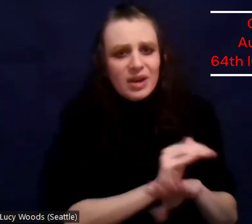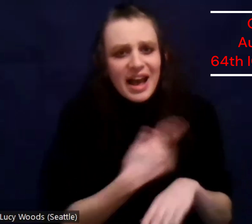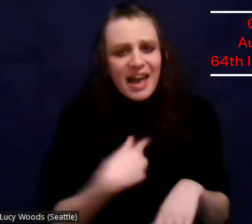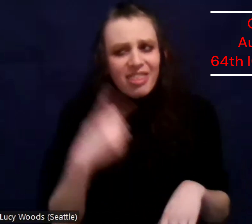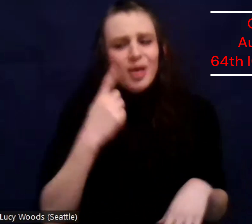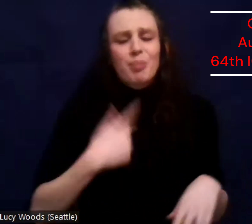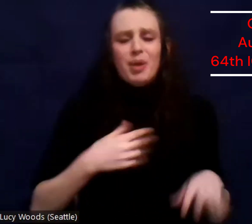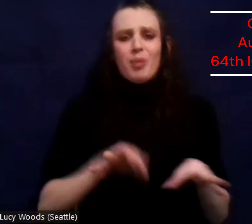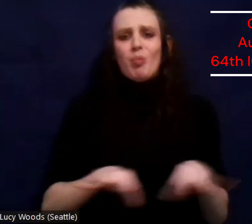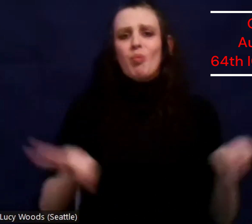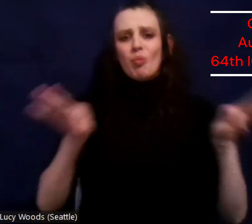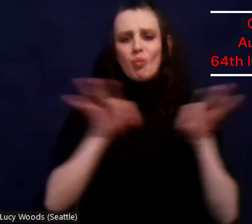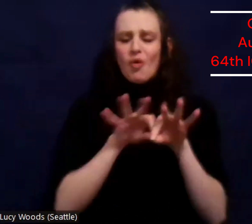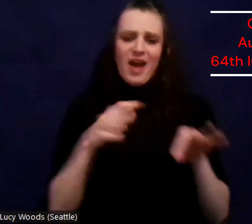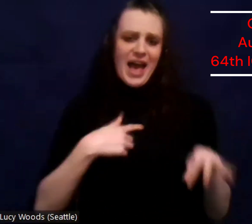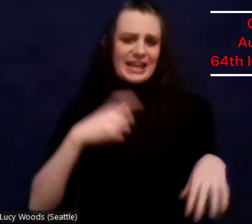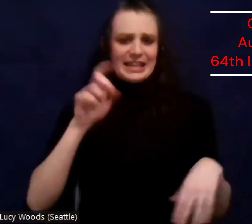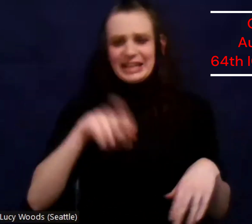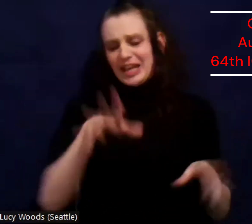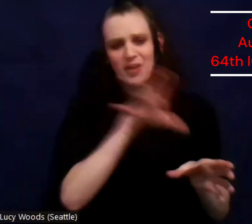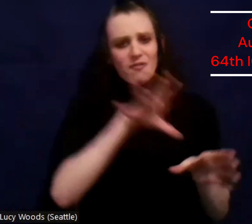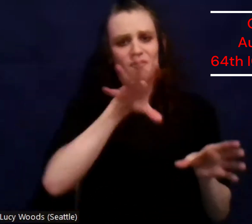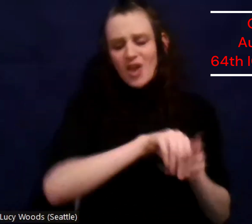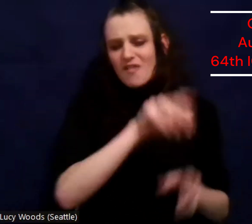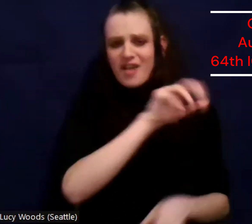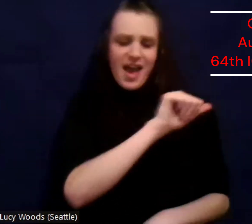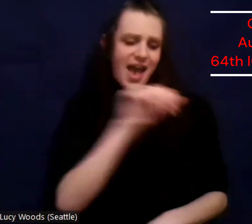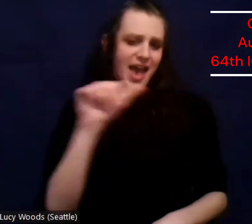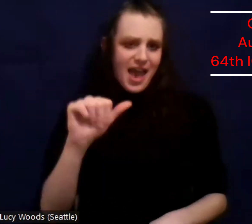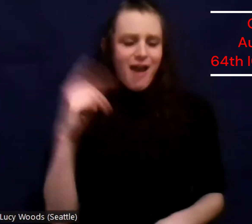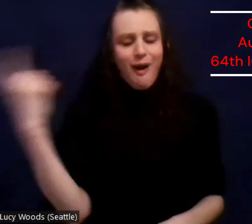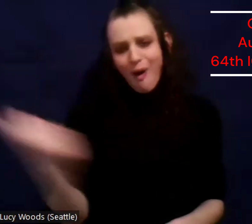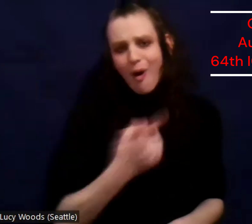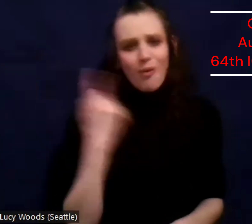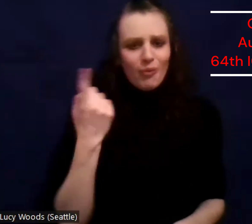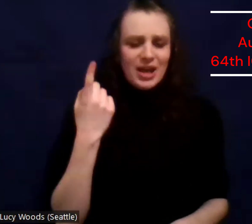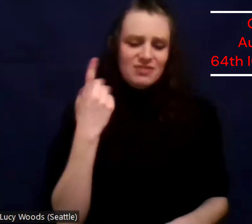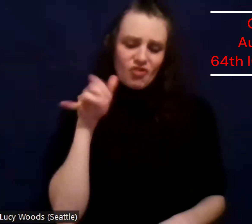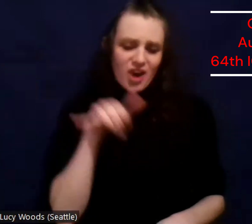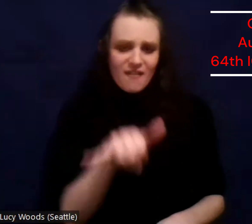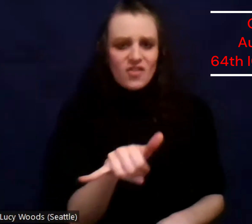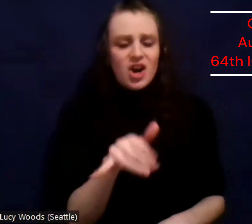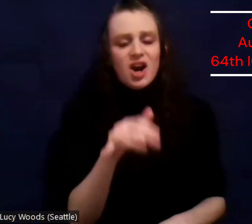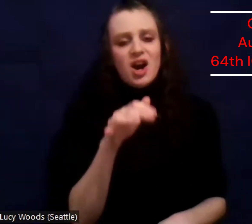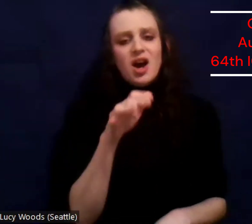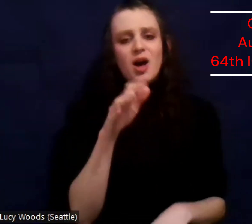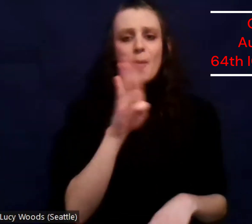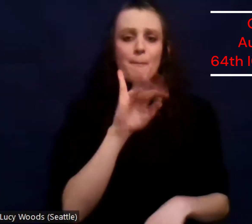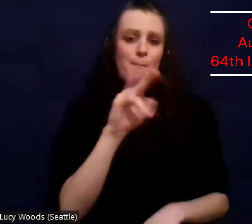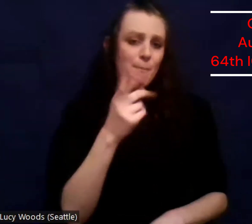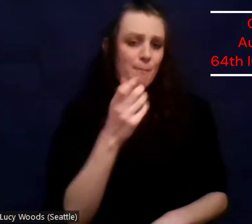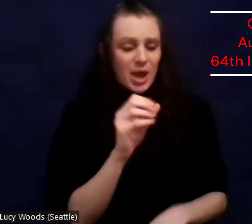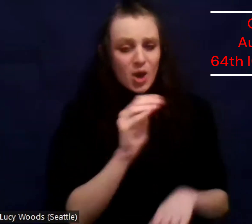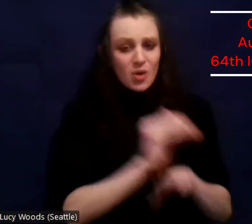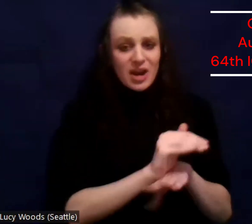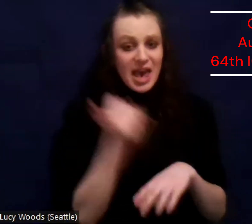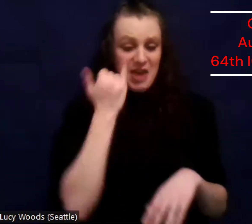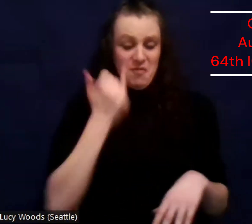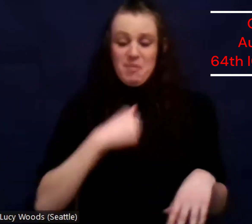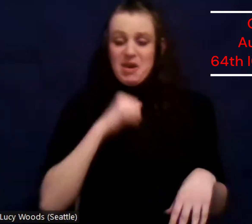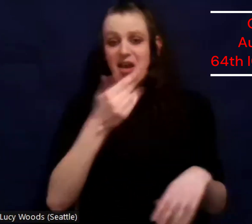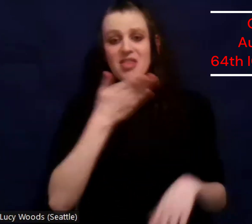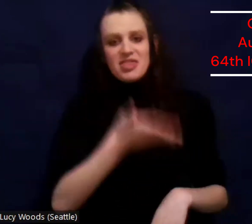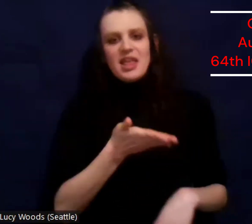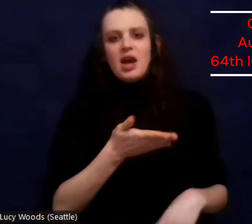guy that needed to be involved in AA at all costs, and the bingo night was going to fall apart if I wasn't there, because that's what my